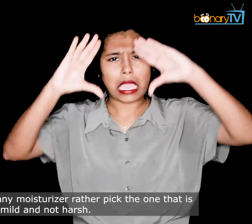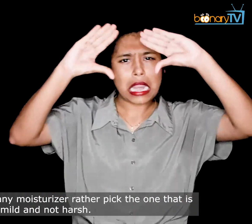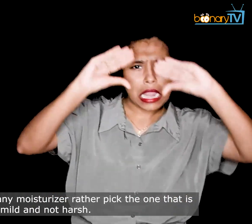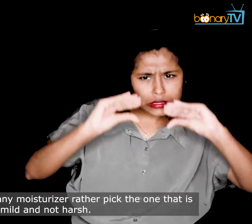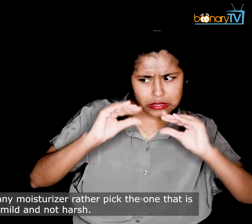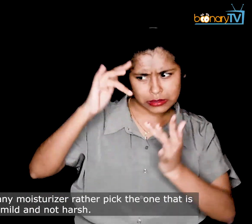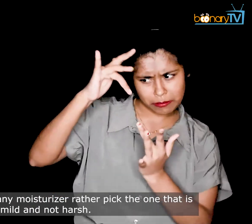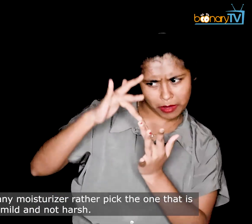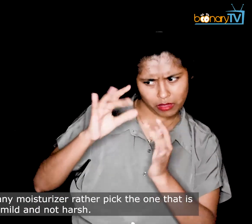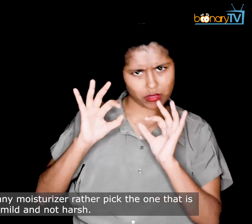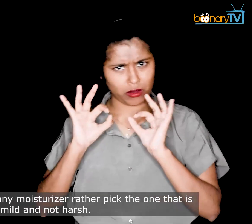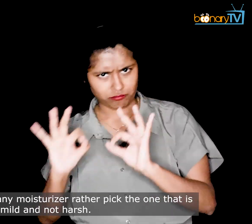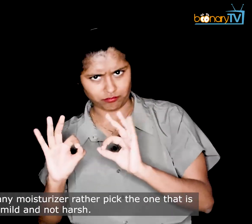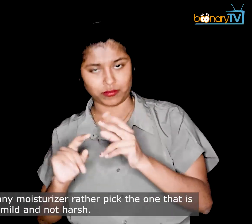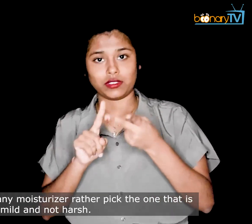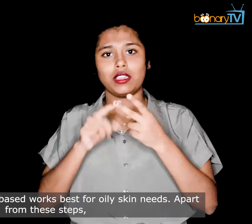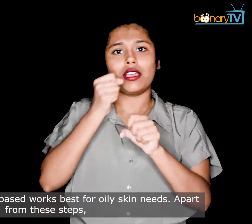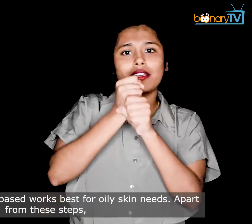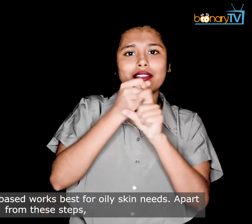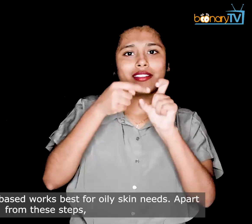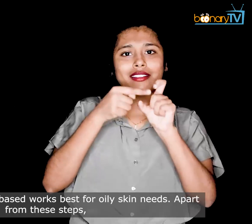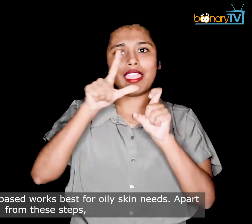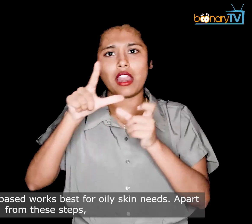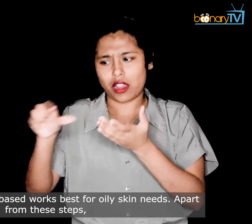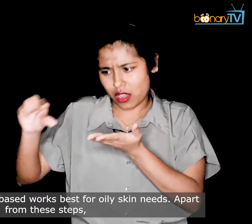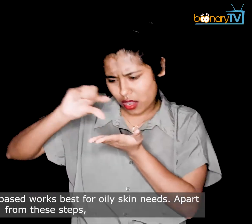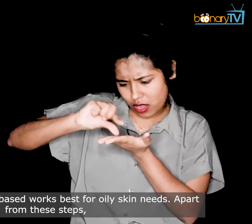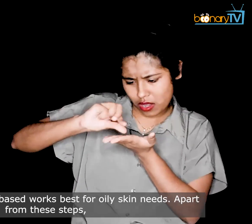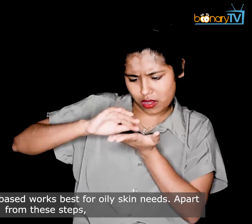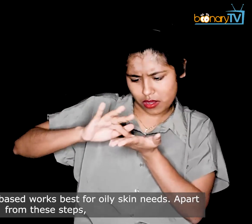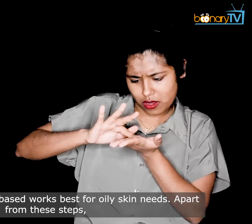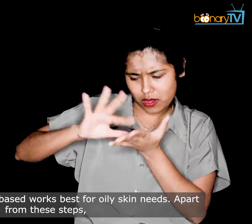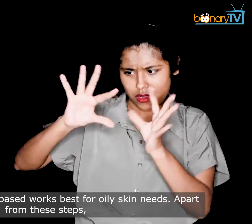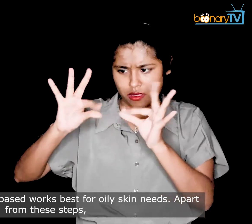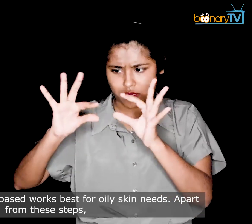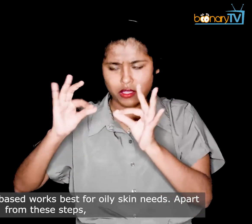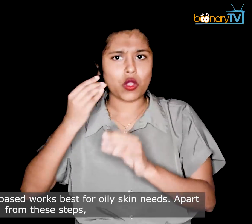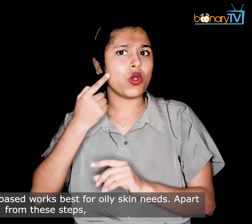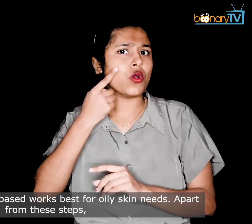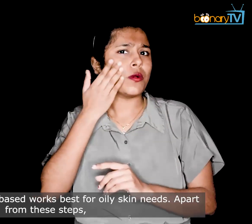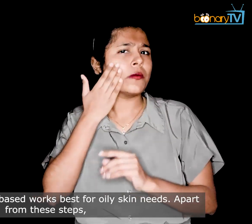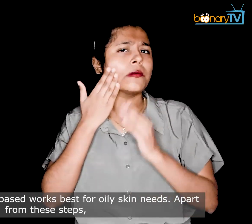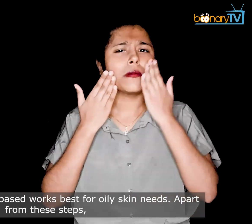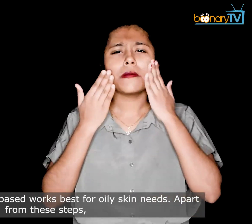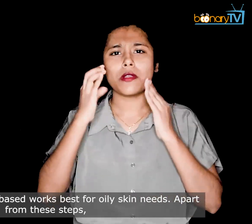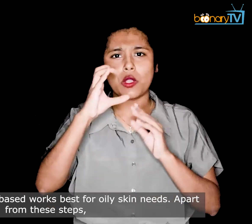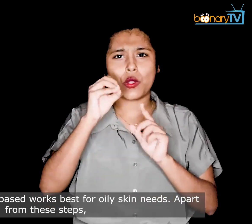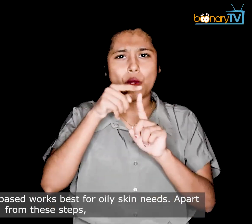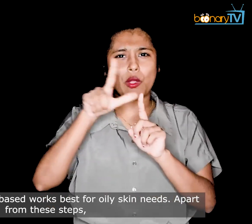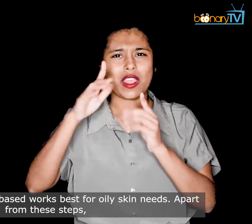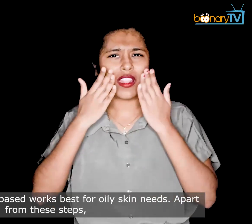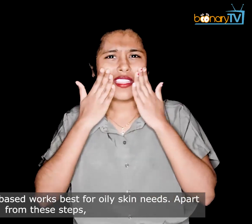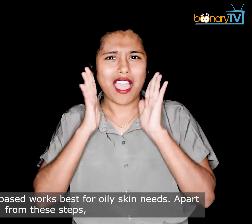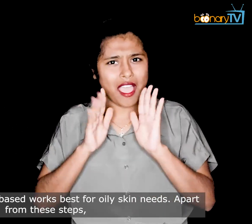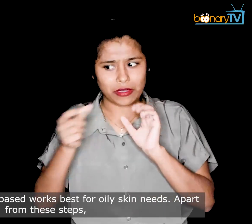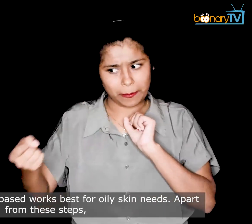mild and not harsh. Something that is gel based works best for oily skin needs.